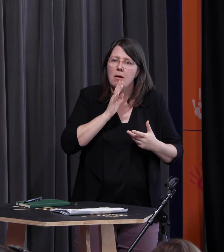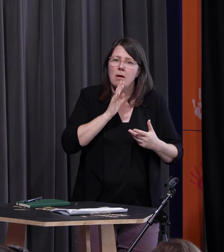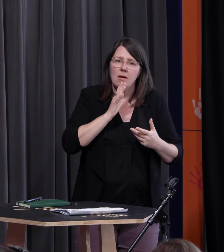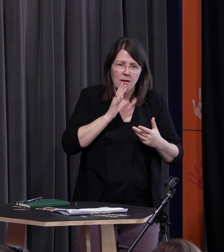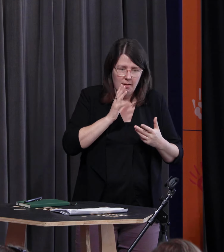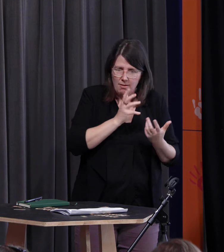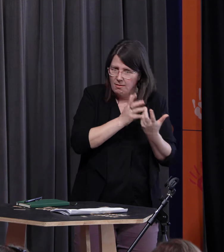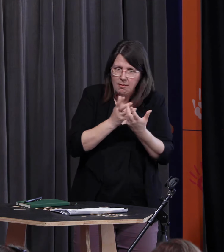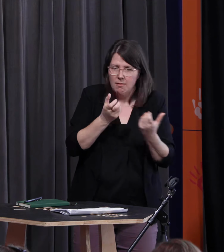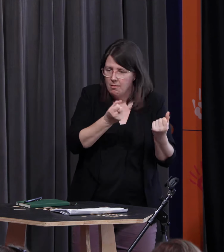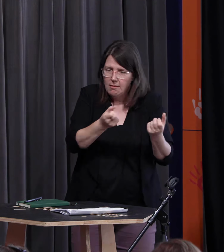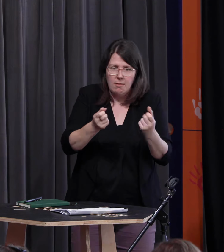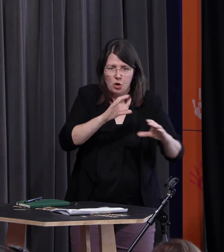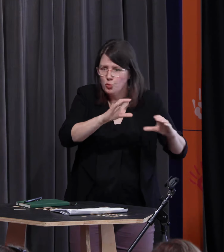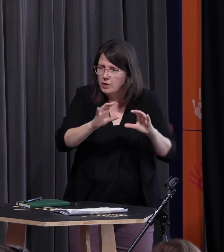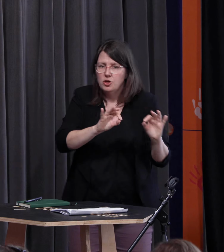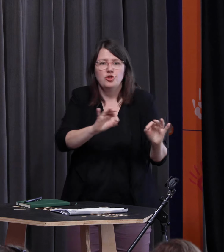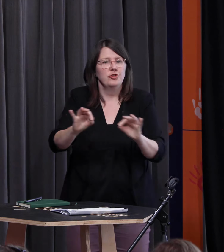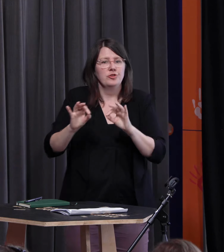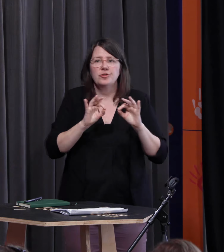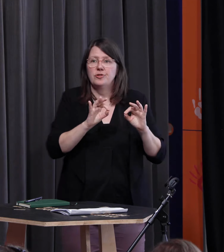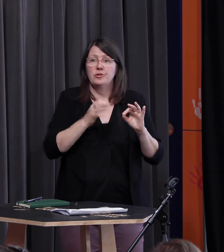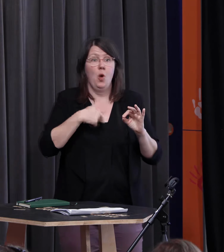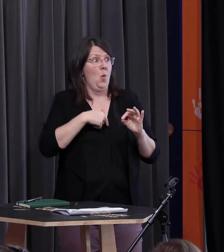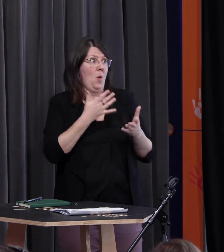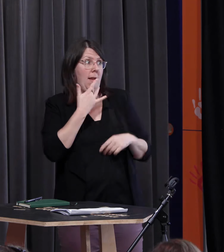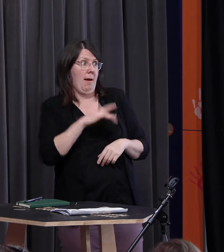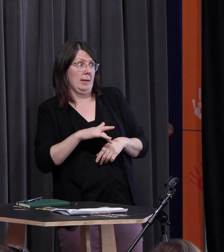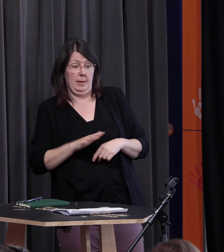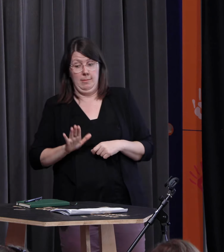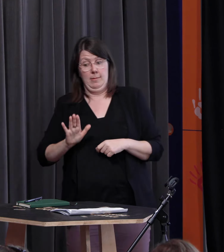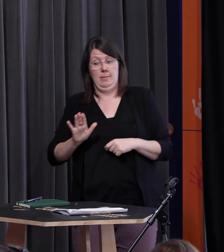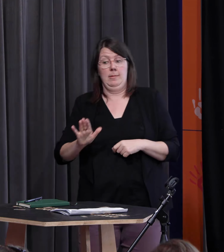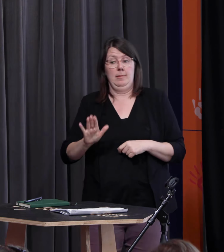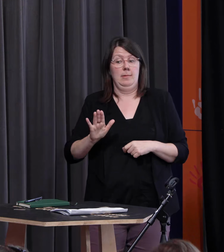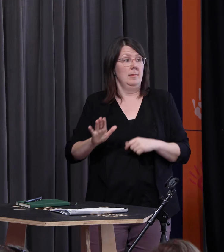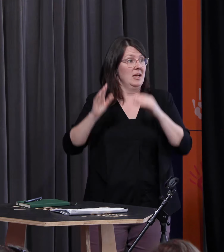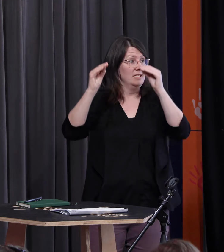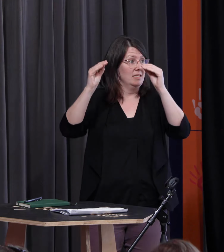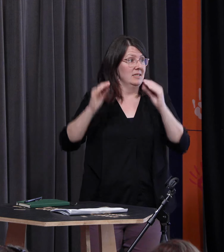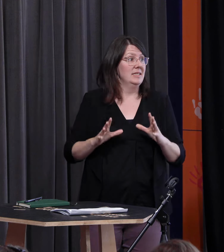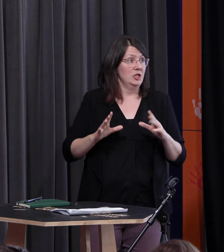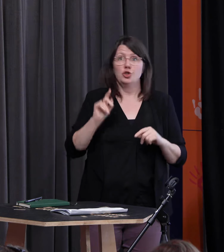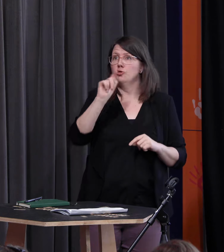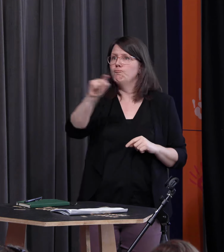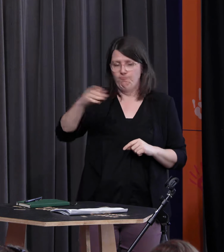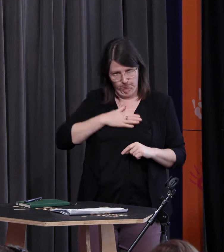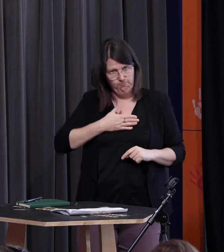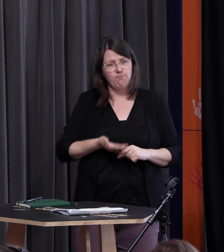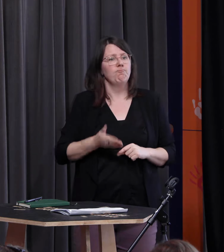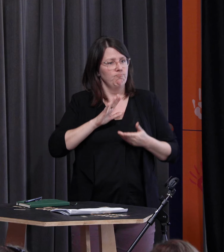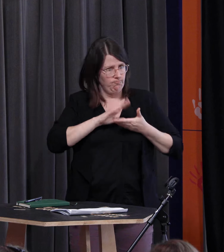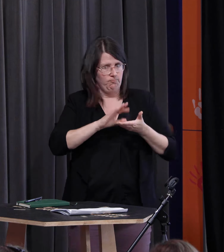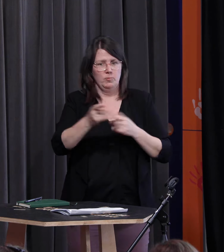blessed with teachers who've chosen to pull together the opportunity to learn sign language to communicate with